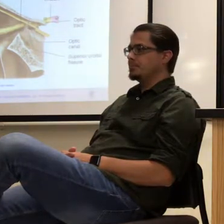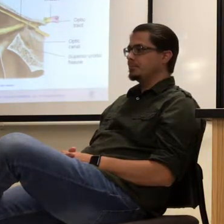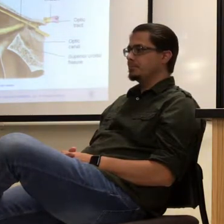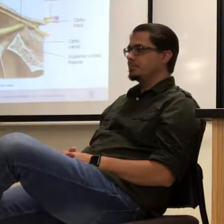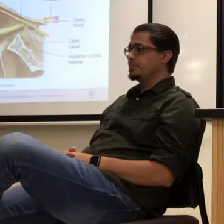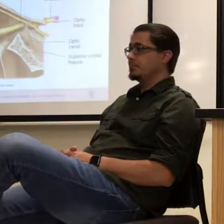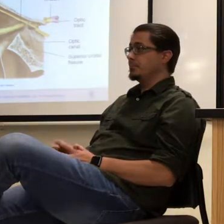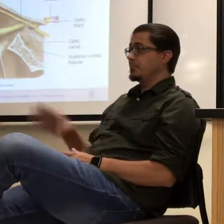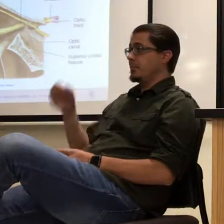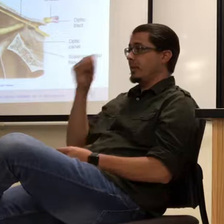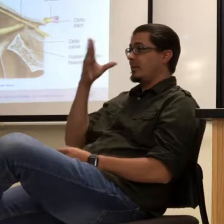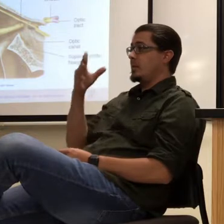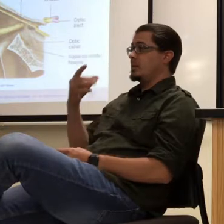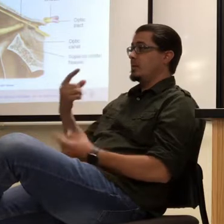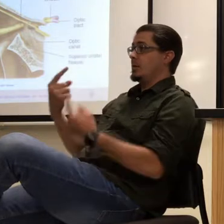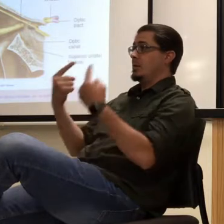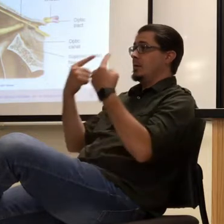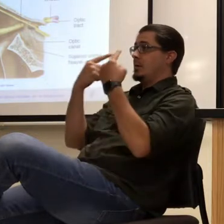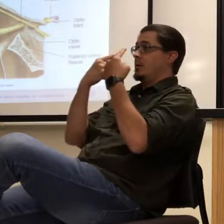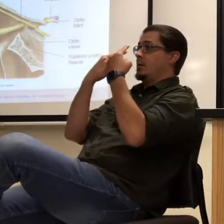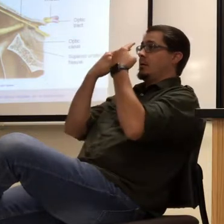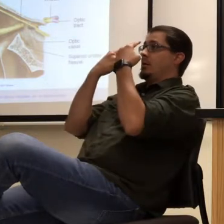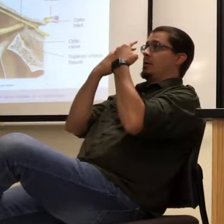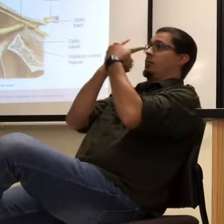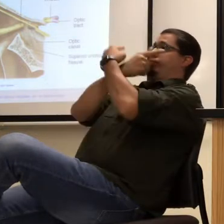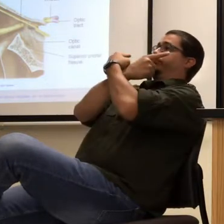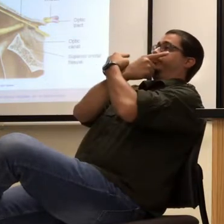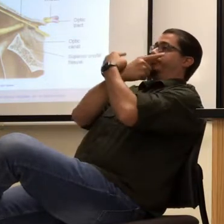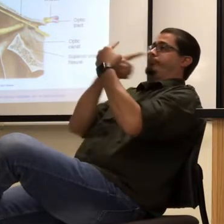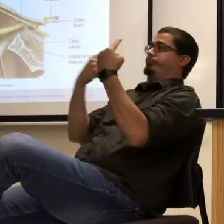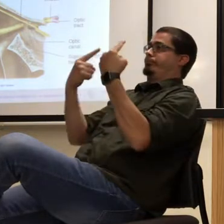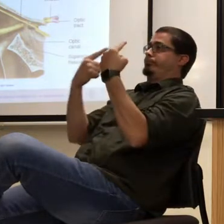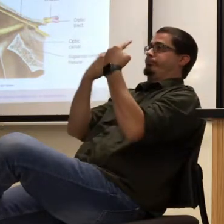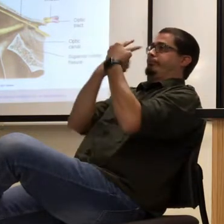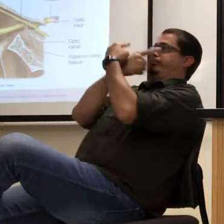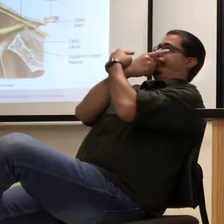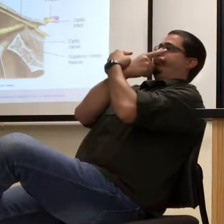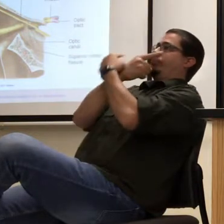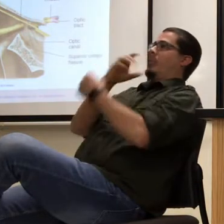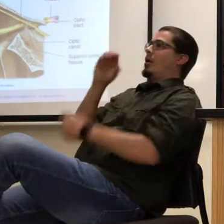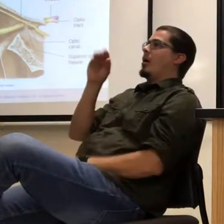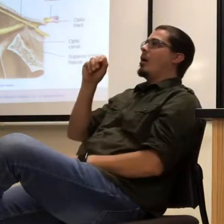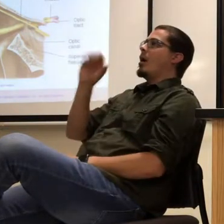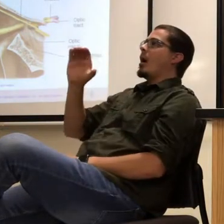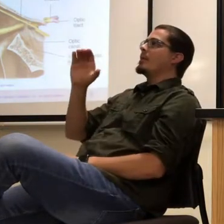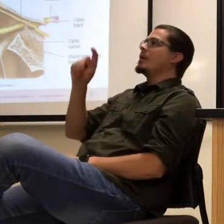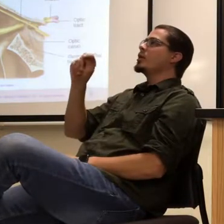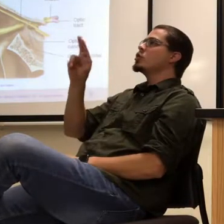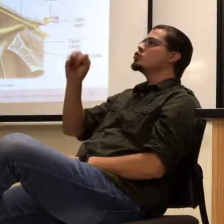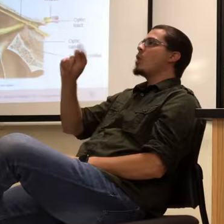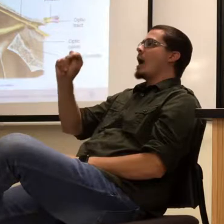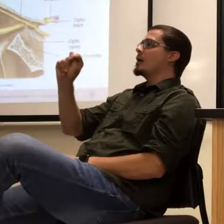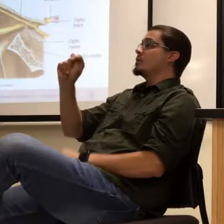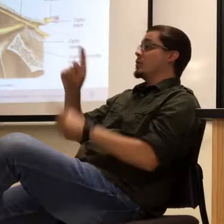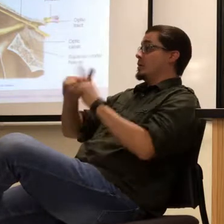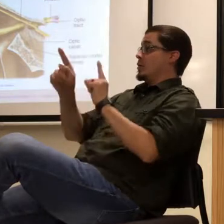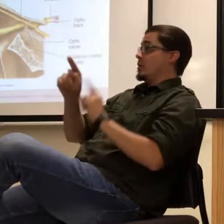This information crosses at the optic tract. So distinguish optic nerve from